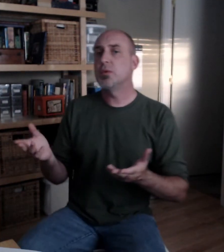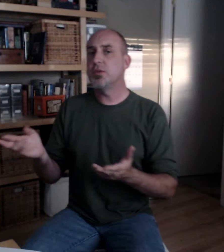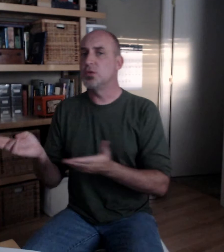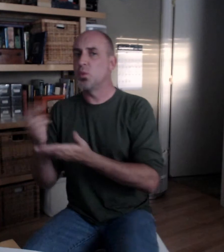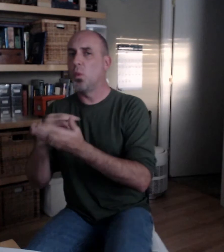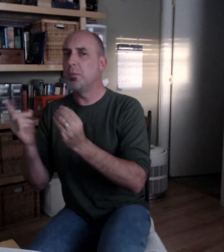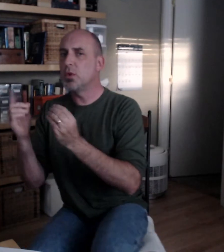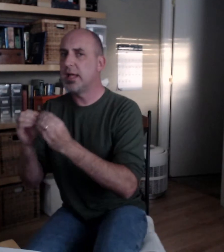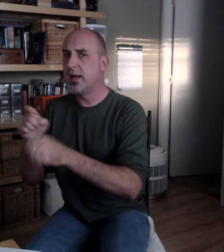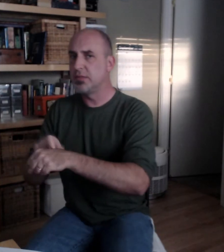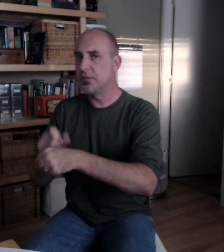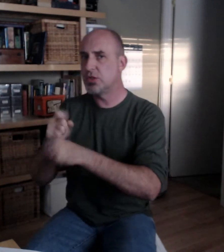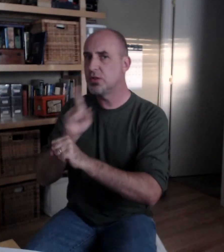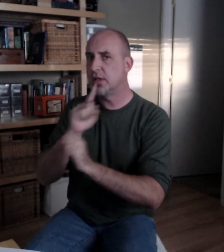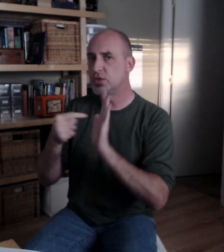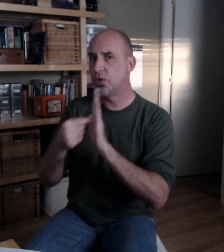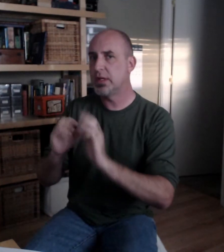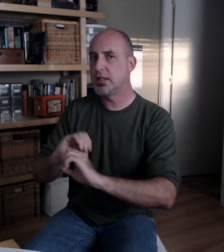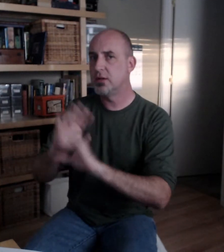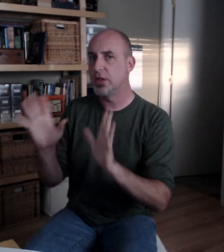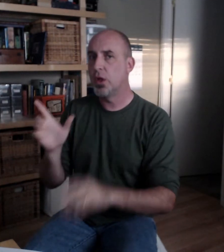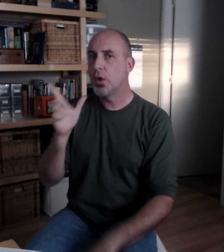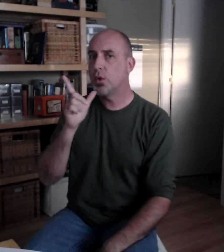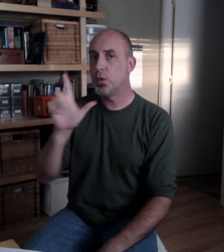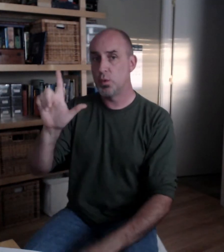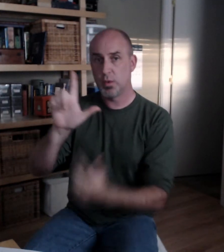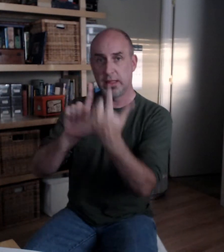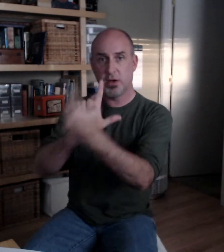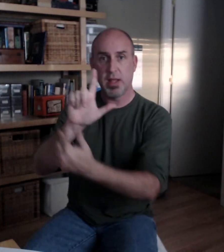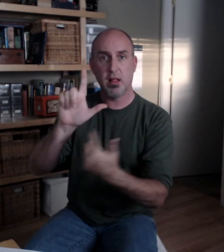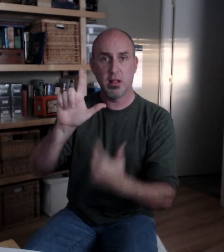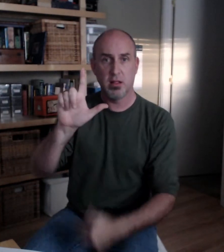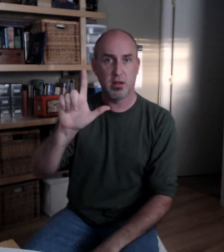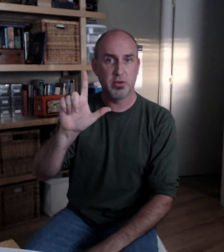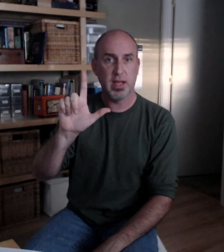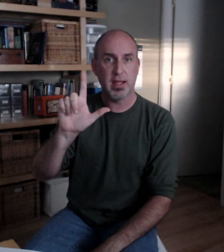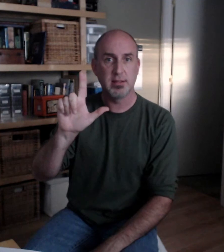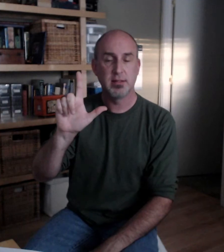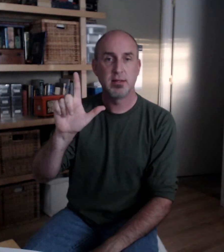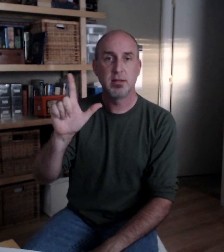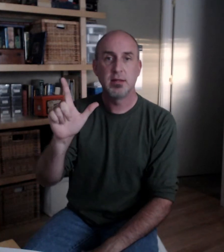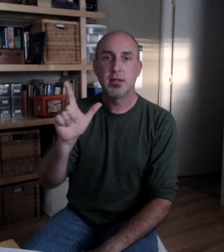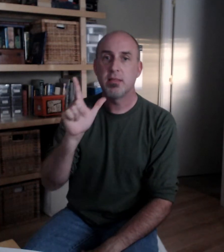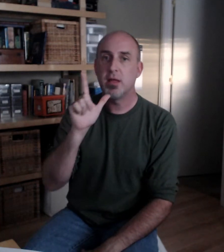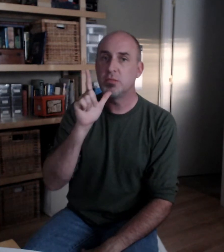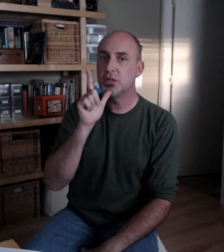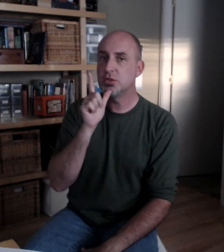review just one more time to make sure that I've shown it clearly. Who, letter L on your hand, thumb to your